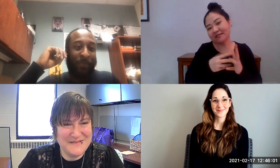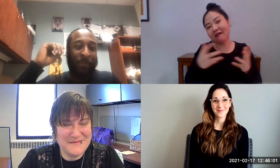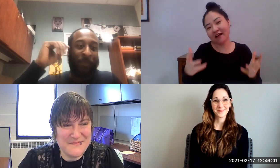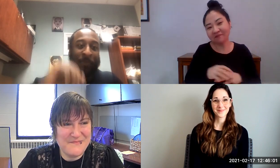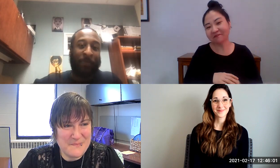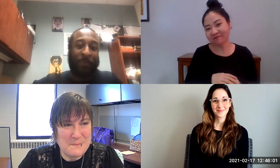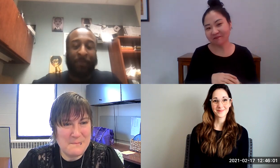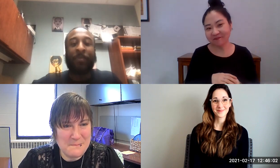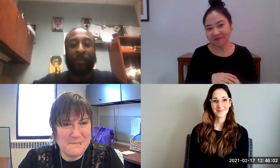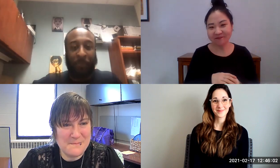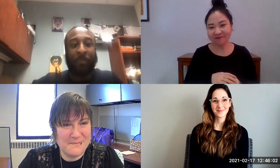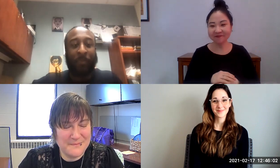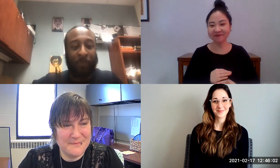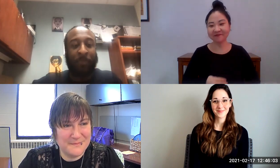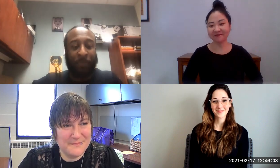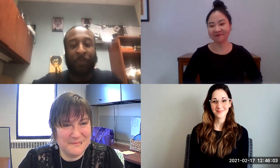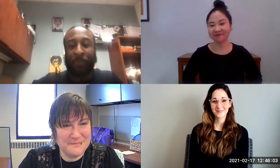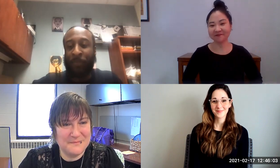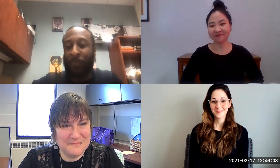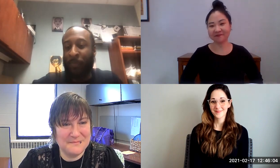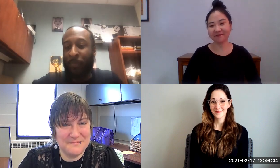really means a lot.